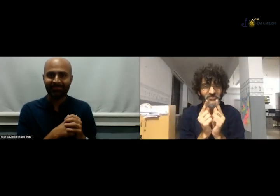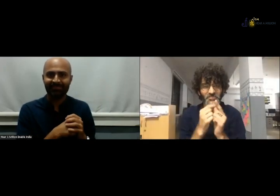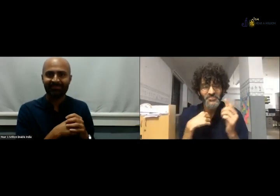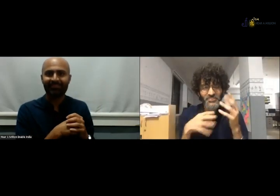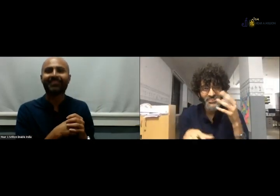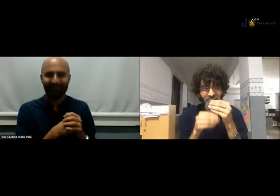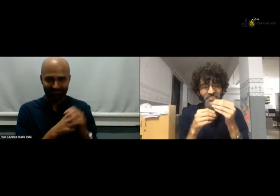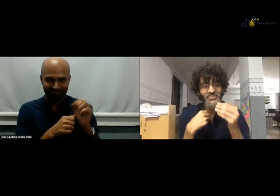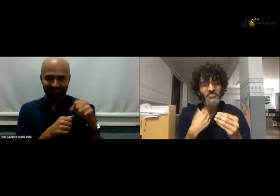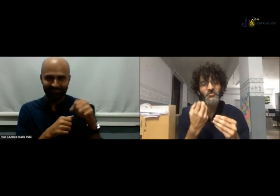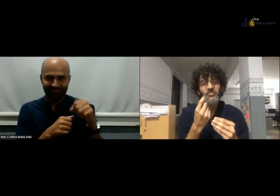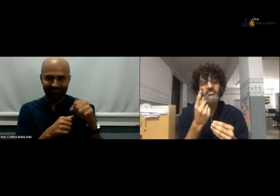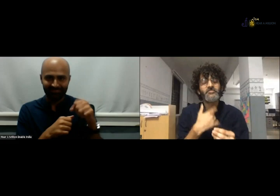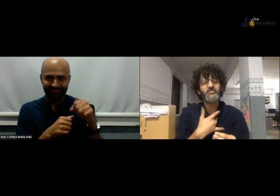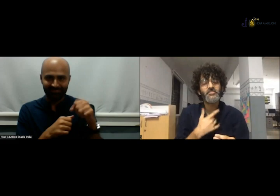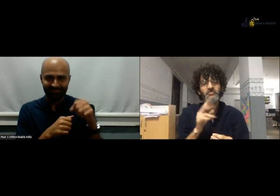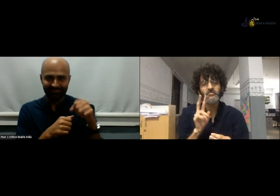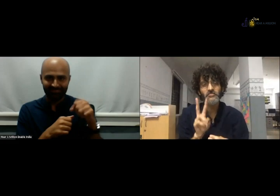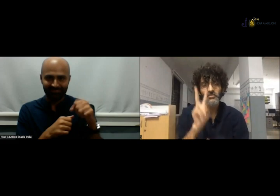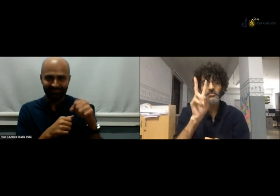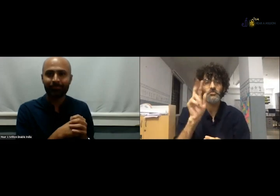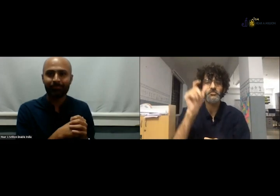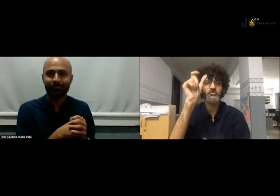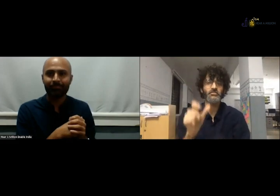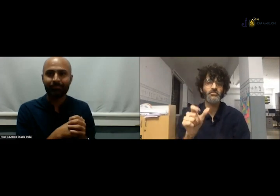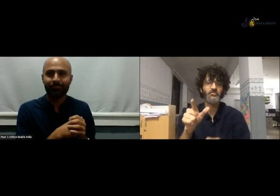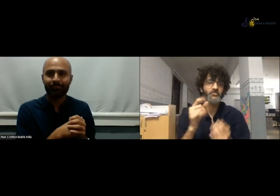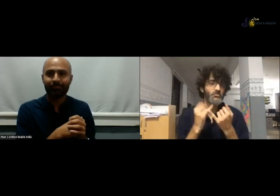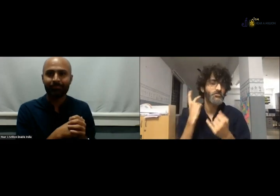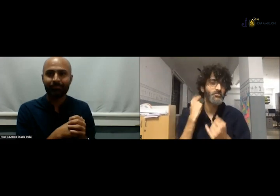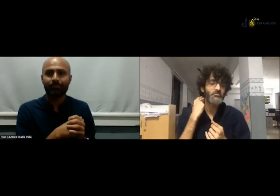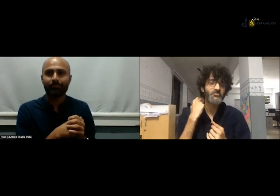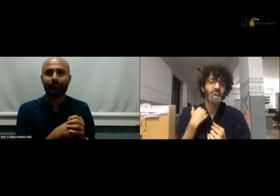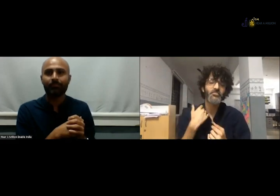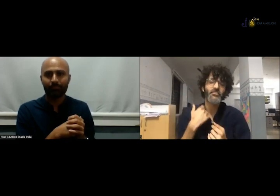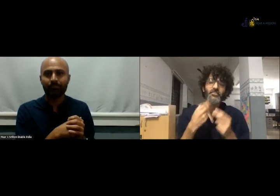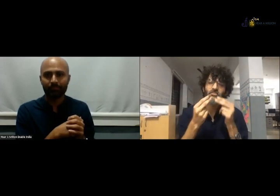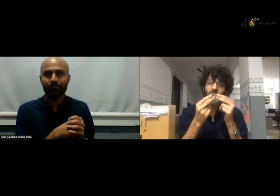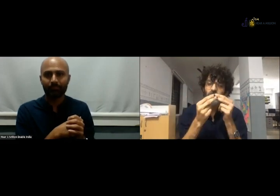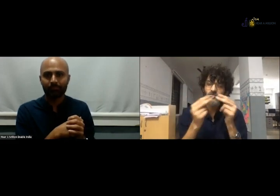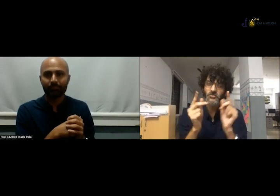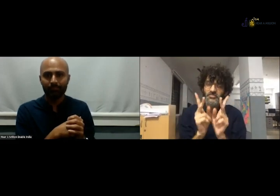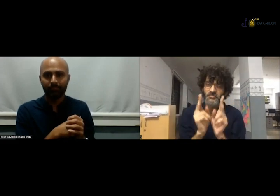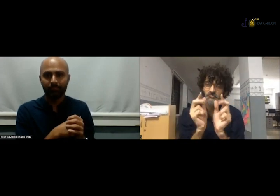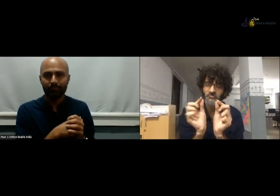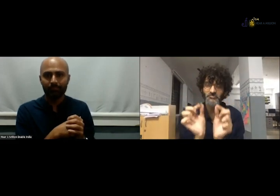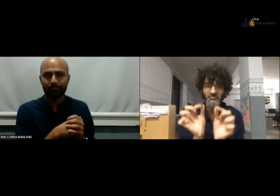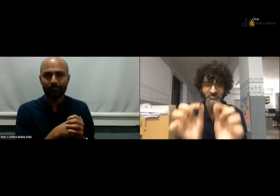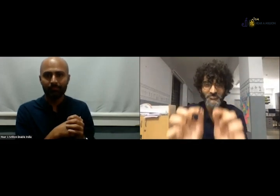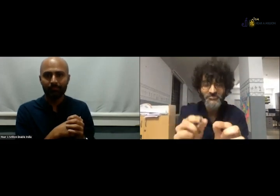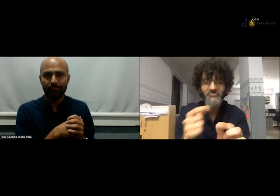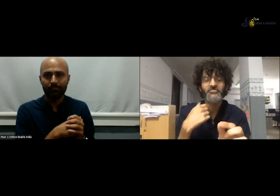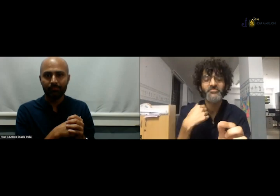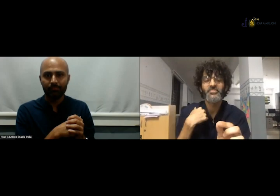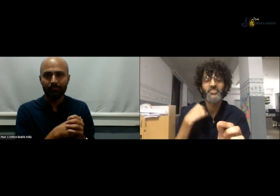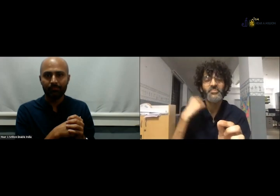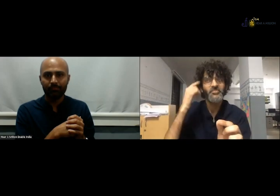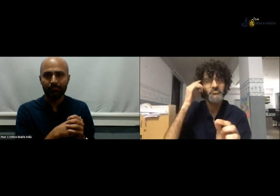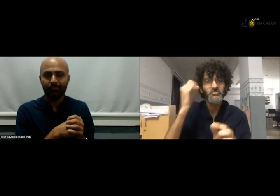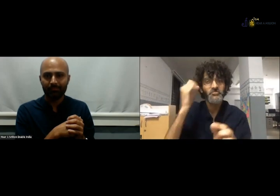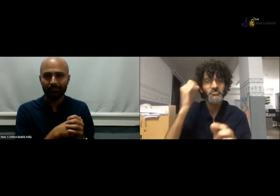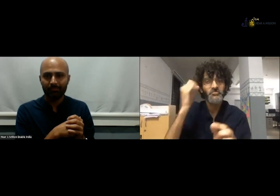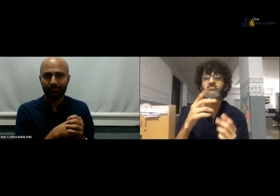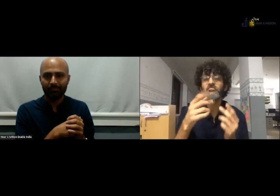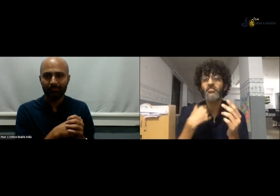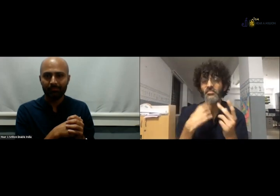Okay, Hardeep, what you wanted to add? Yes, Hardeep here. Yes, she was Sudamini. She was very